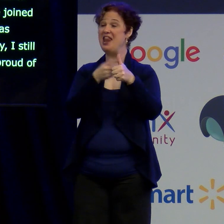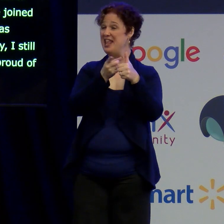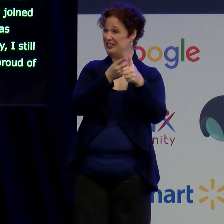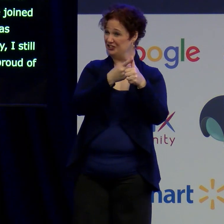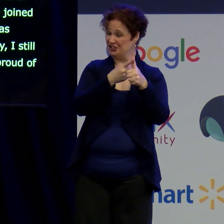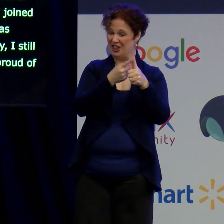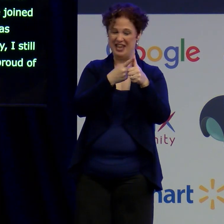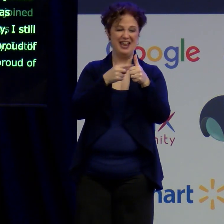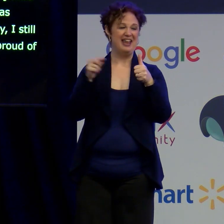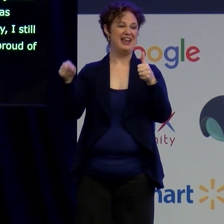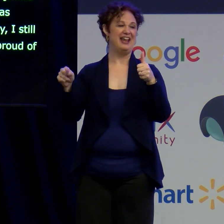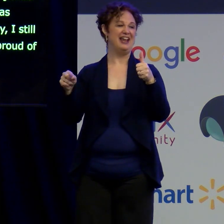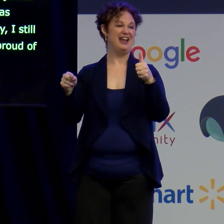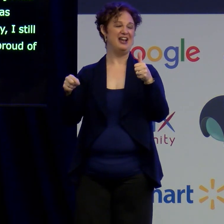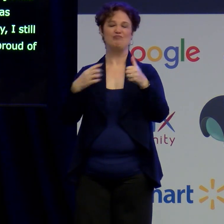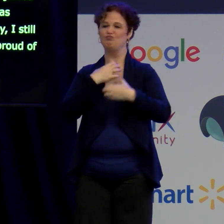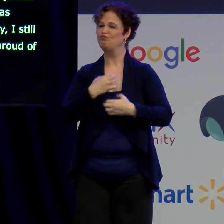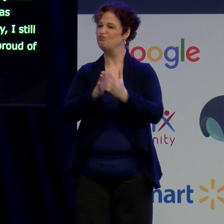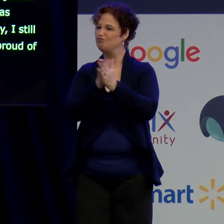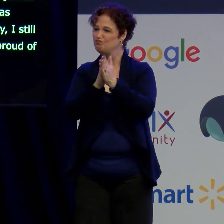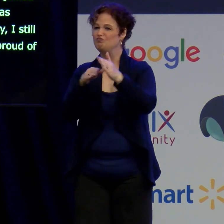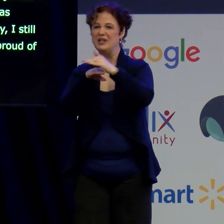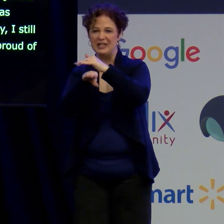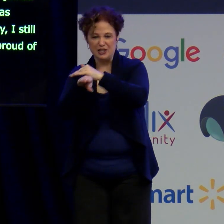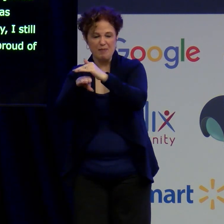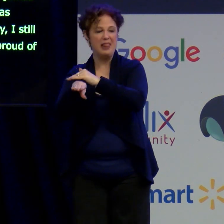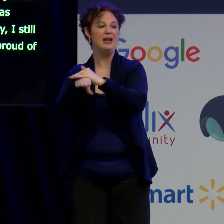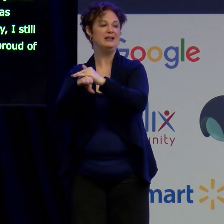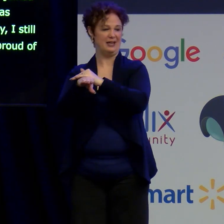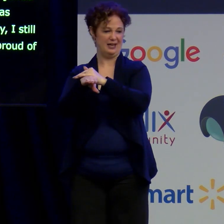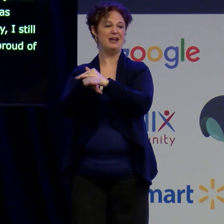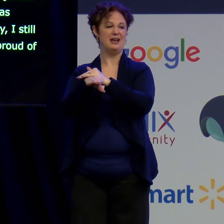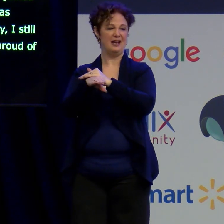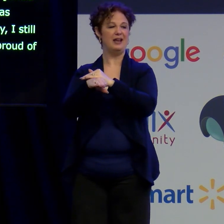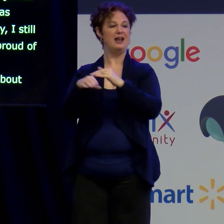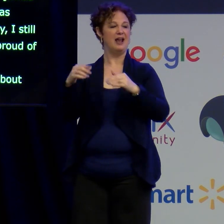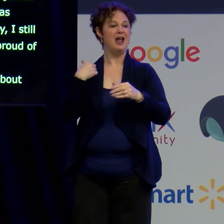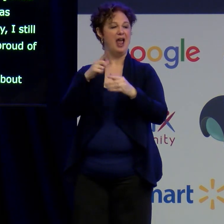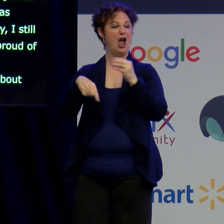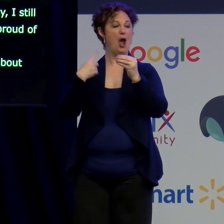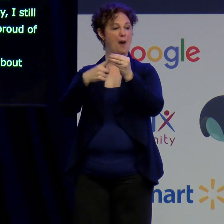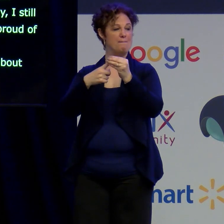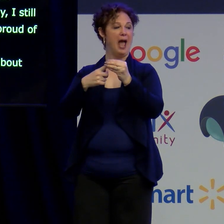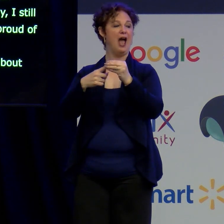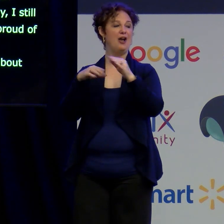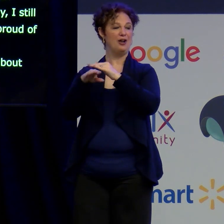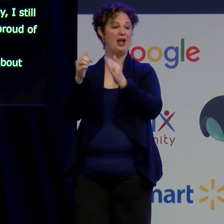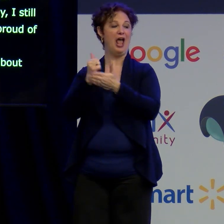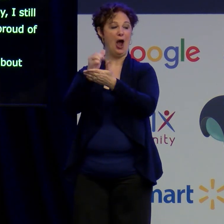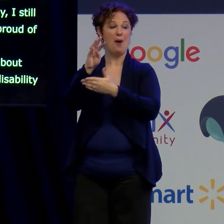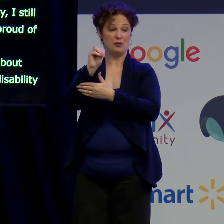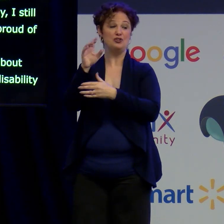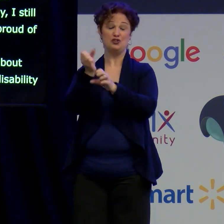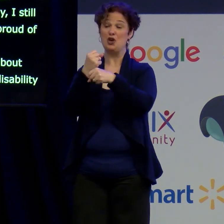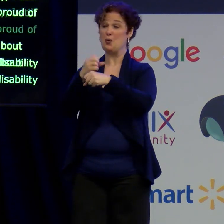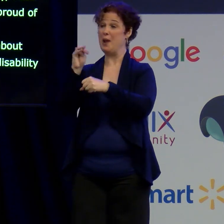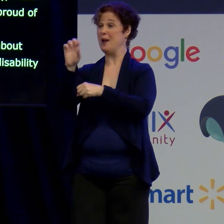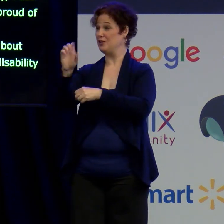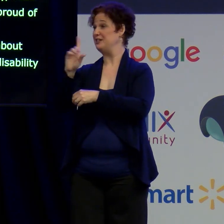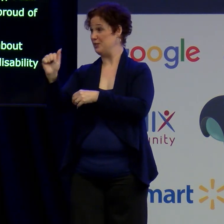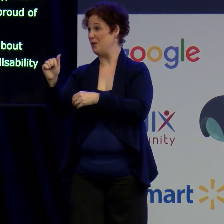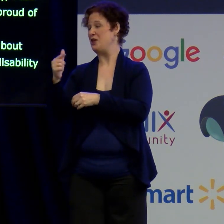Initially was really passionate about accessibility and helped create the Disability Employee Resource Group at Microsoft, which is honestly, I've been there